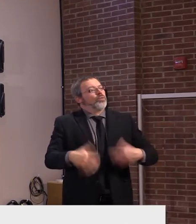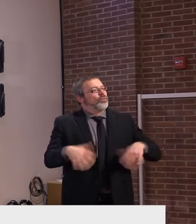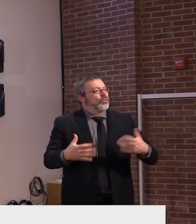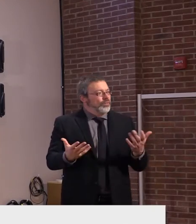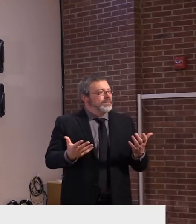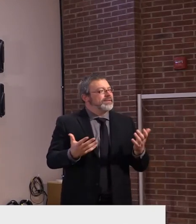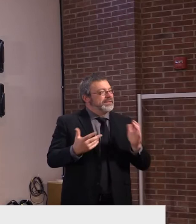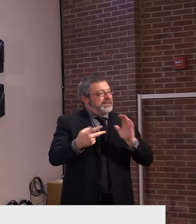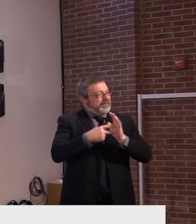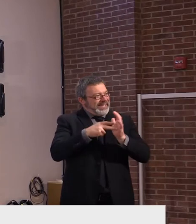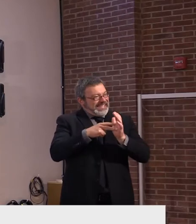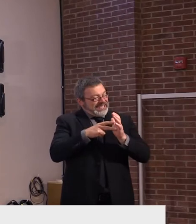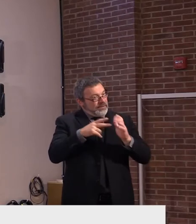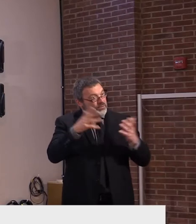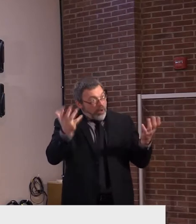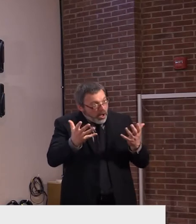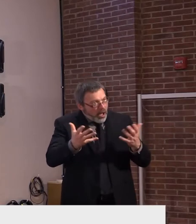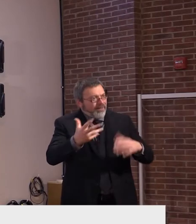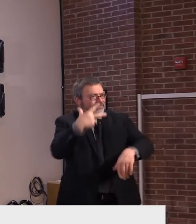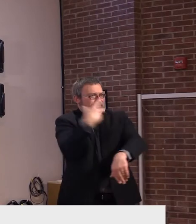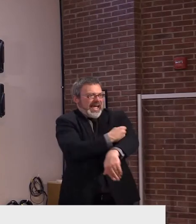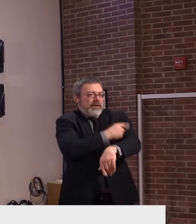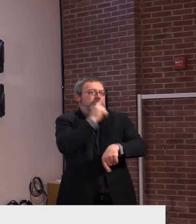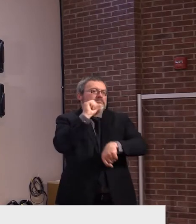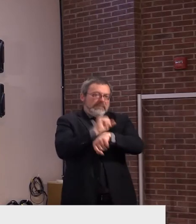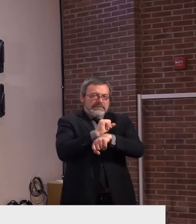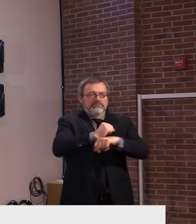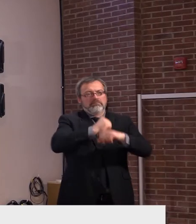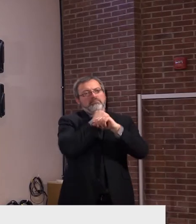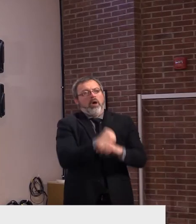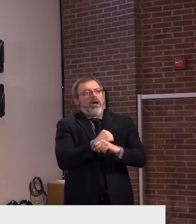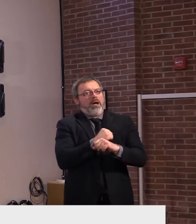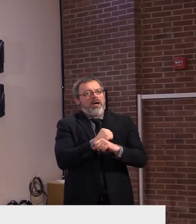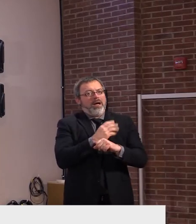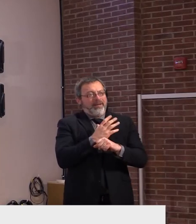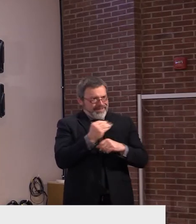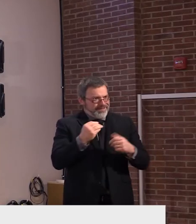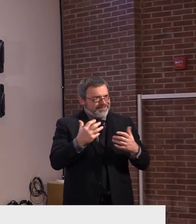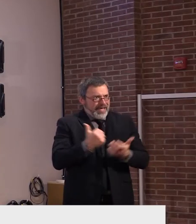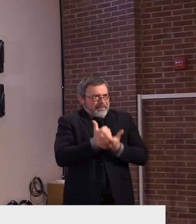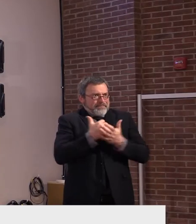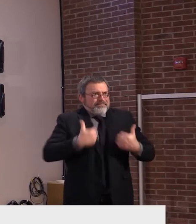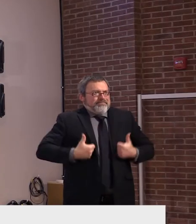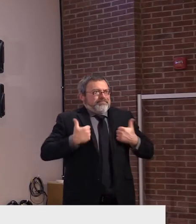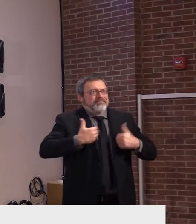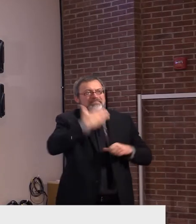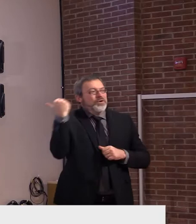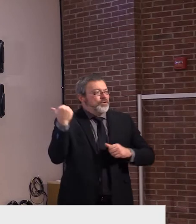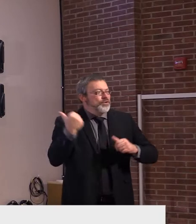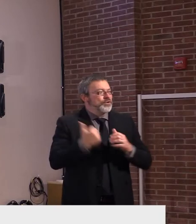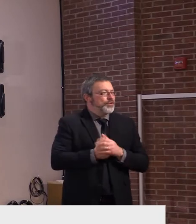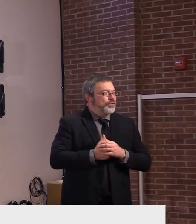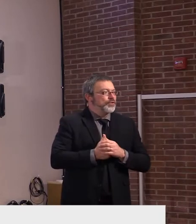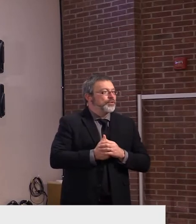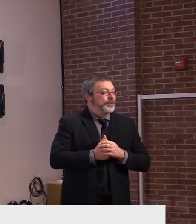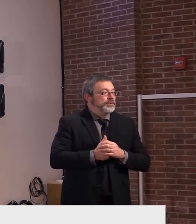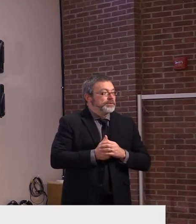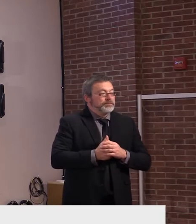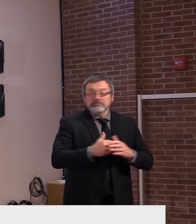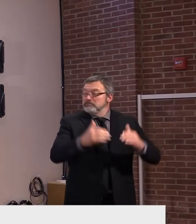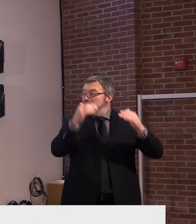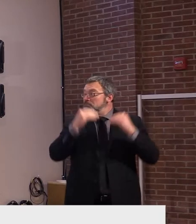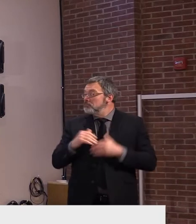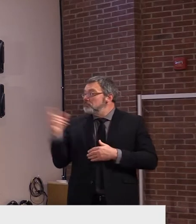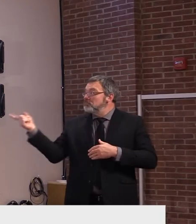well. So on the next slide, again, more good news when it comes to Vermont's data. These are hospital admissions on a seven-day